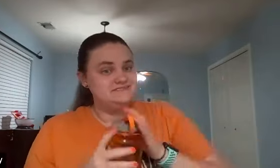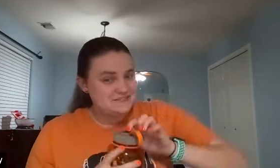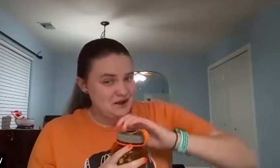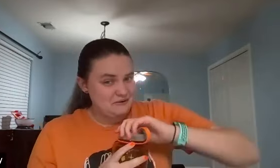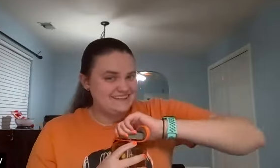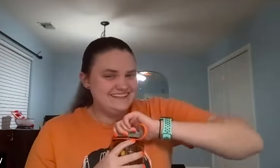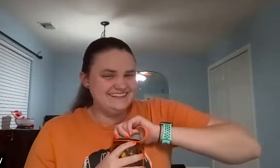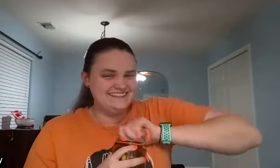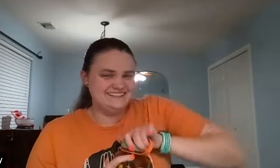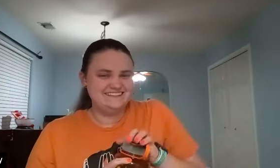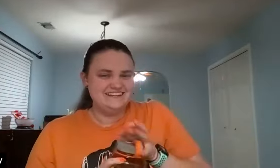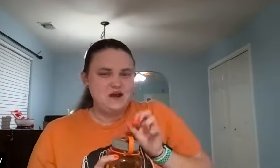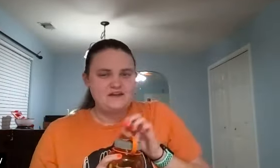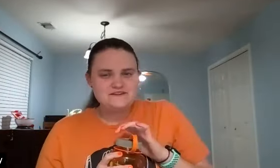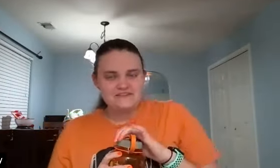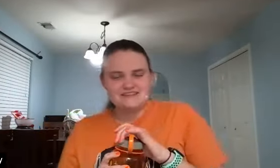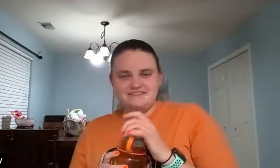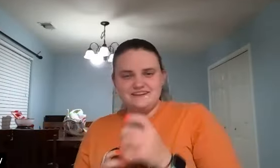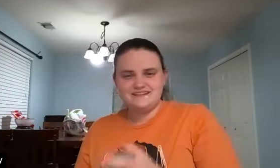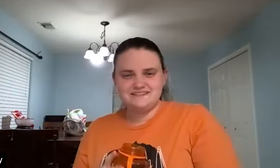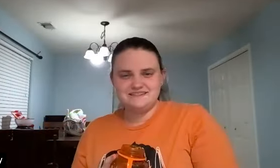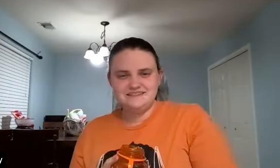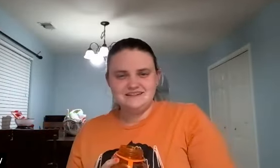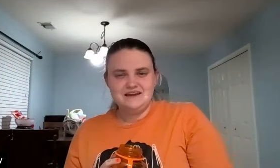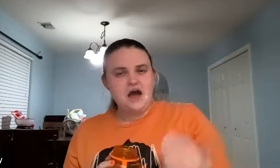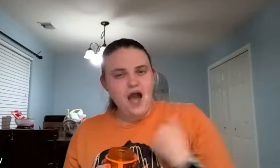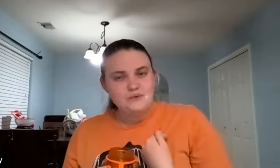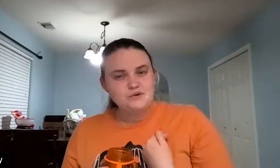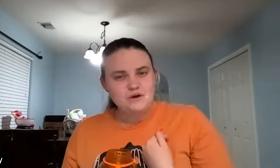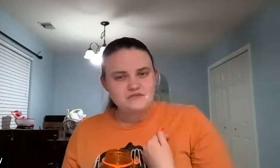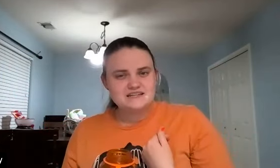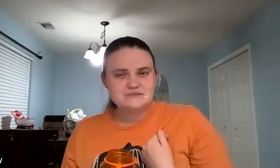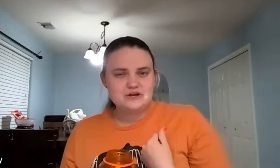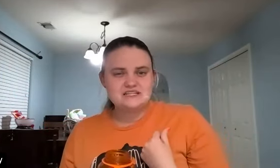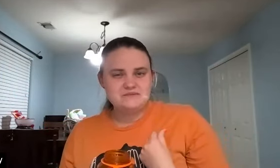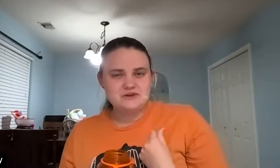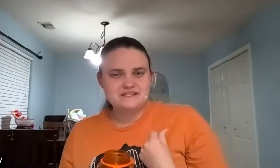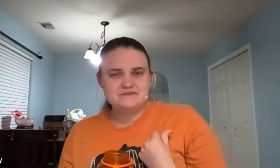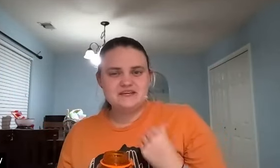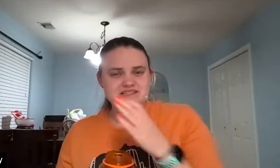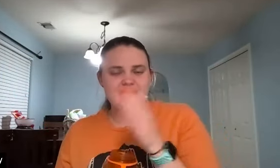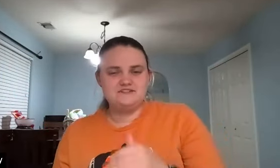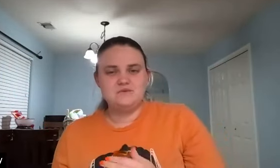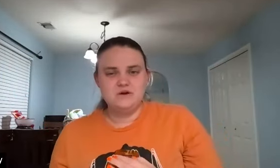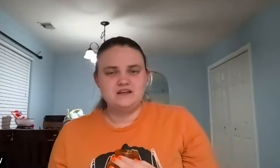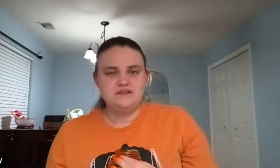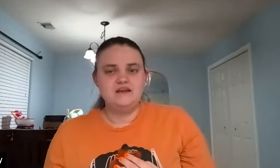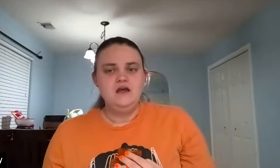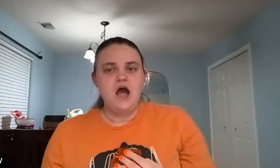So I feel like that's like the nicest. I would want that as a person if I'm learning something, is to have someone where I could be like, I